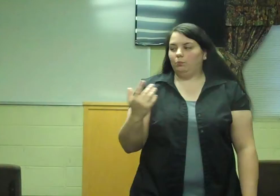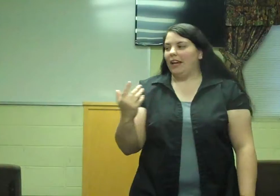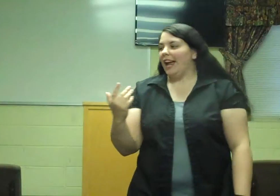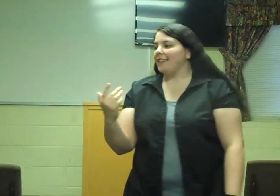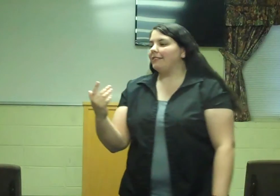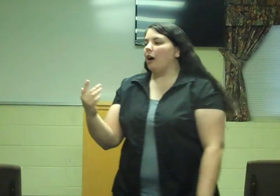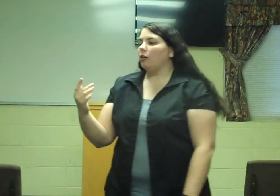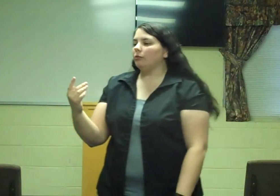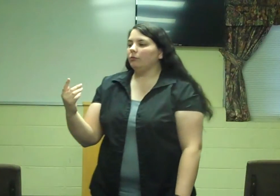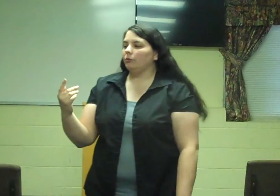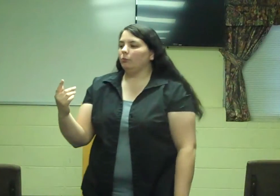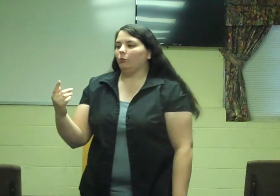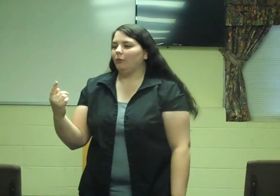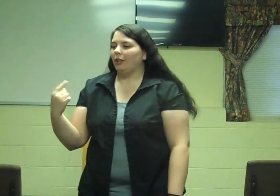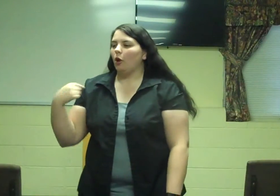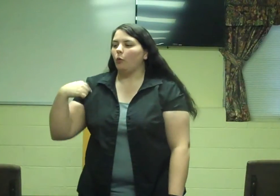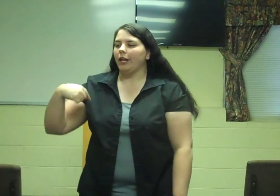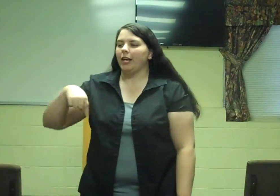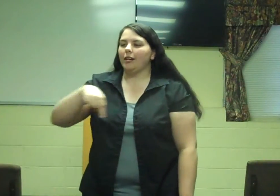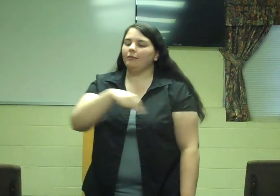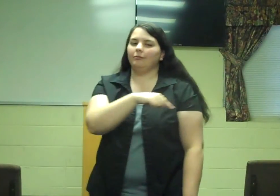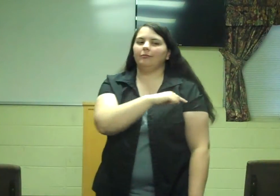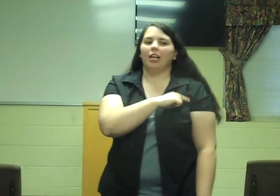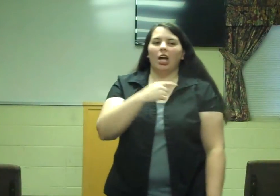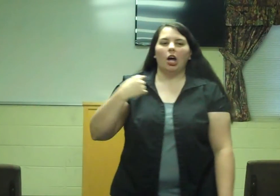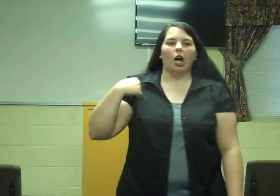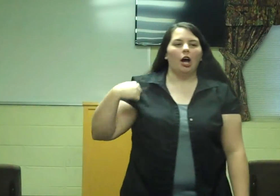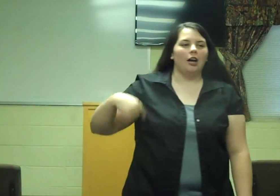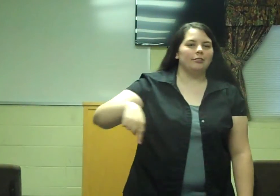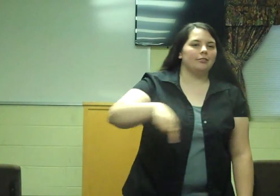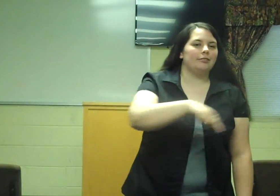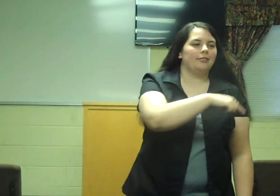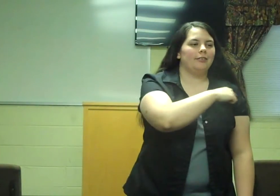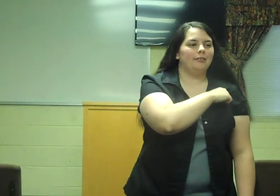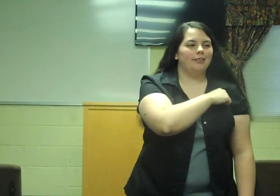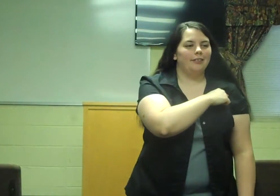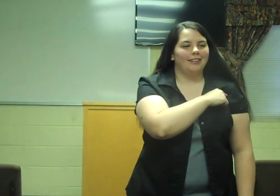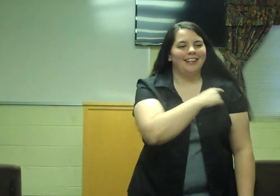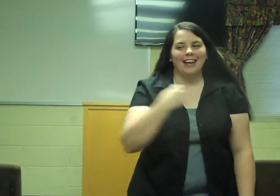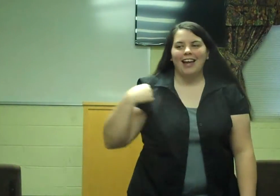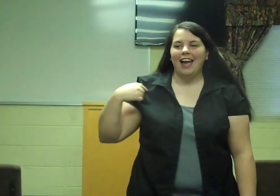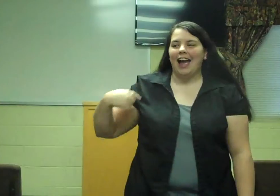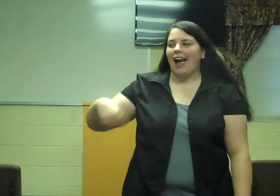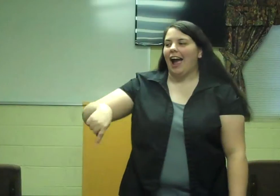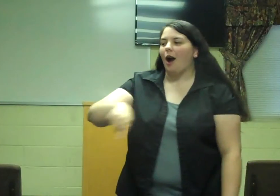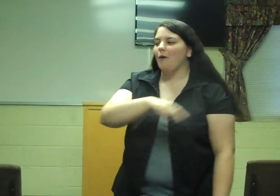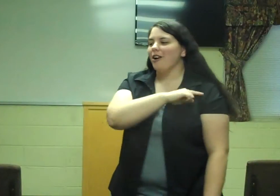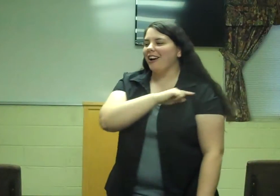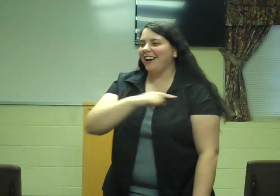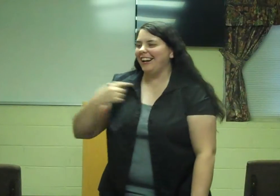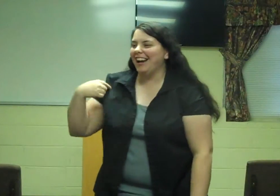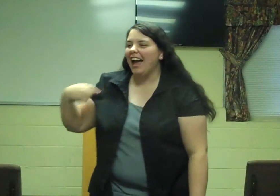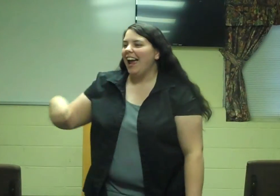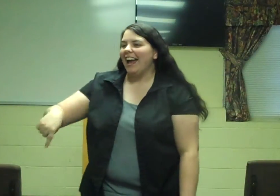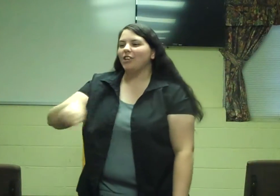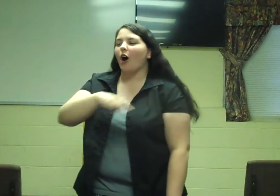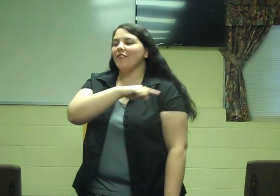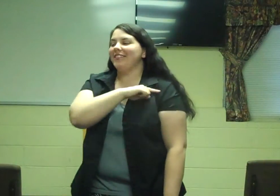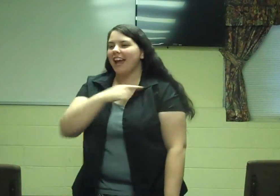In ASL, we, us, our, it's all the